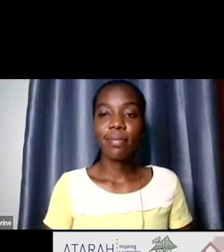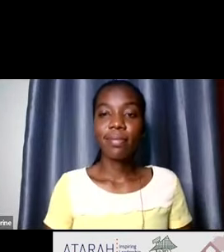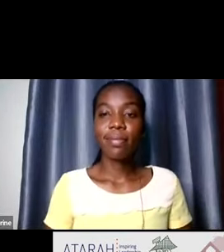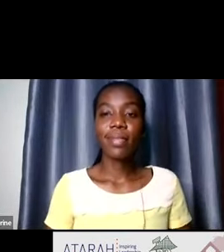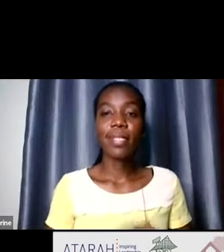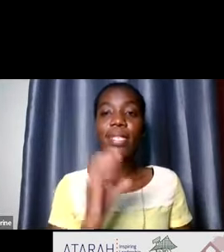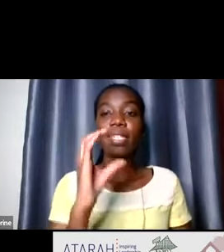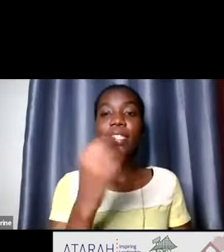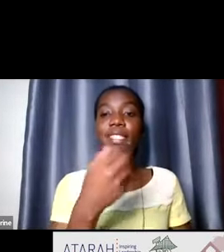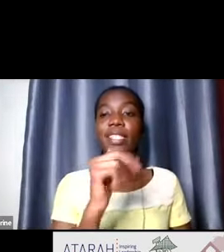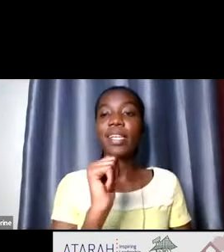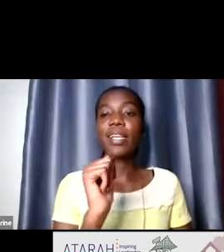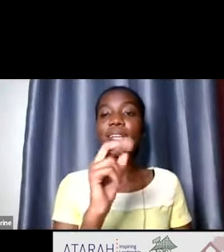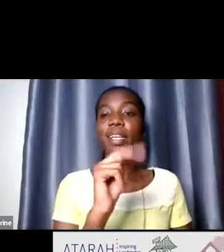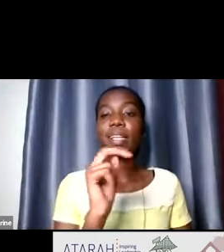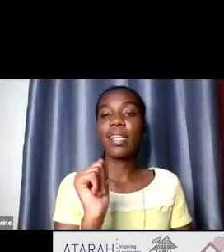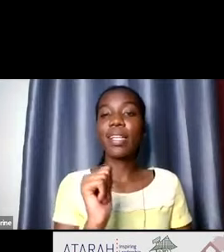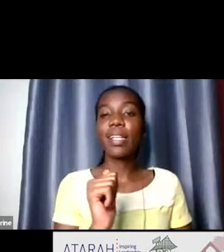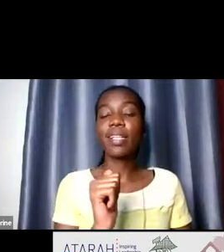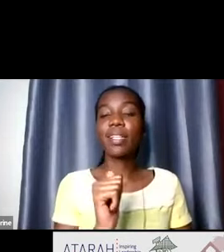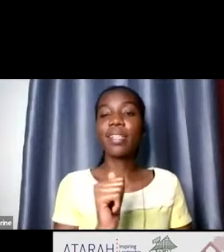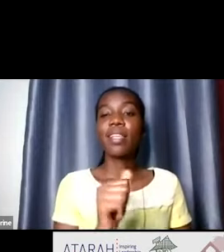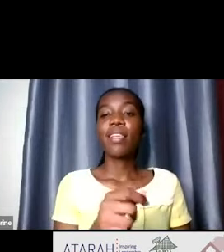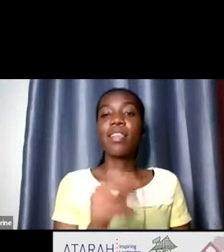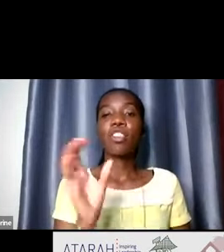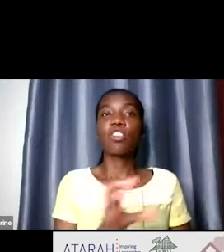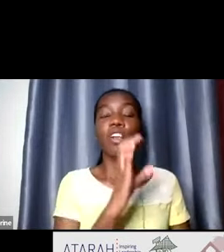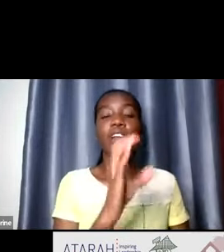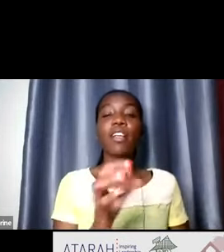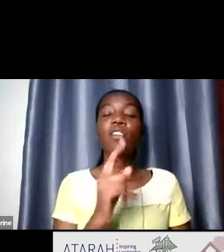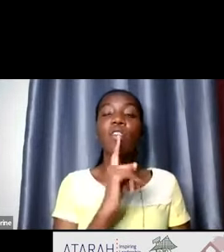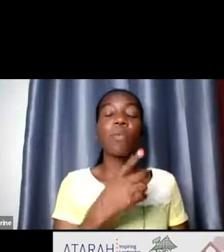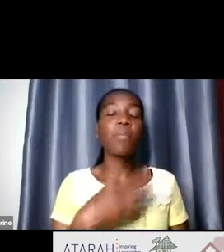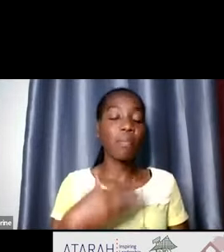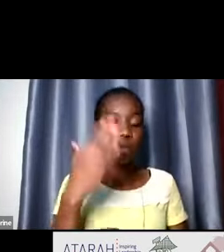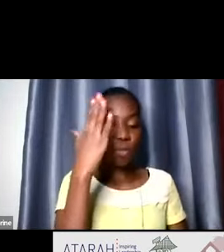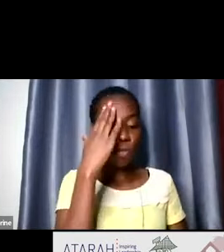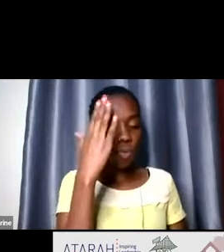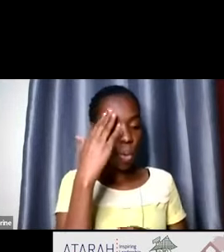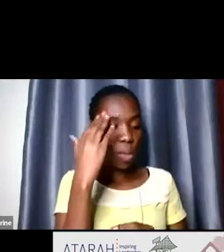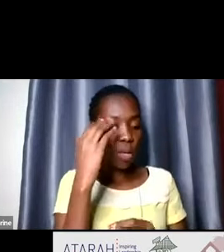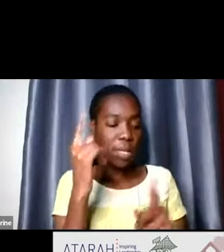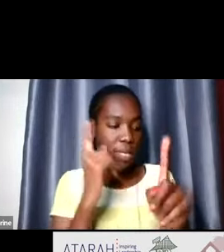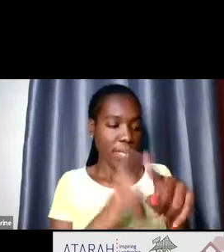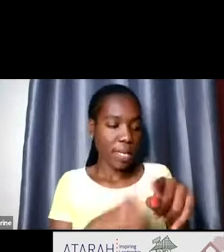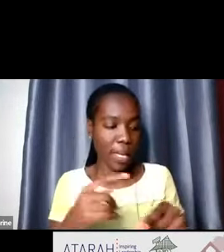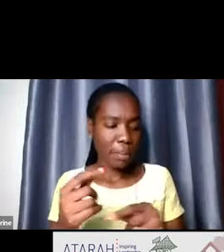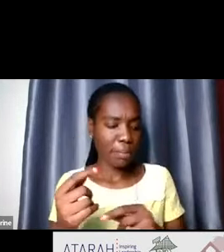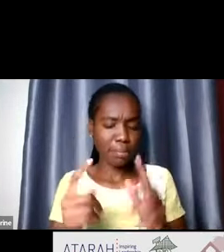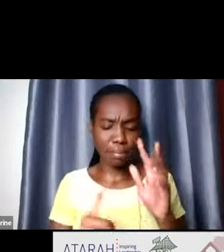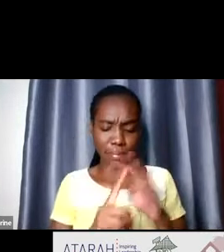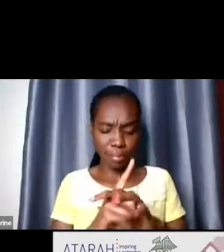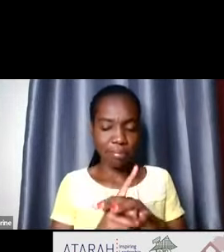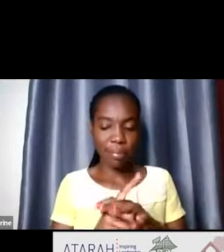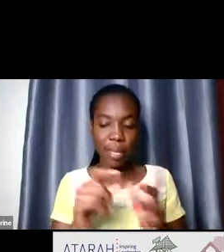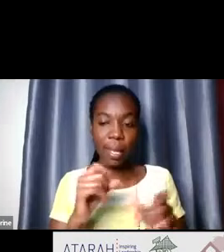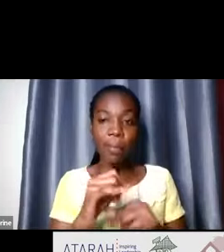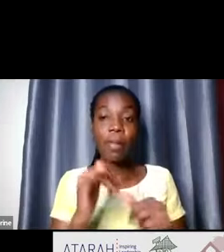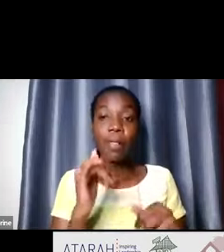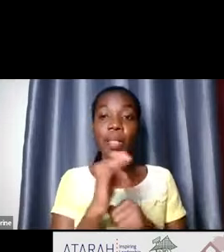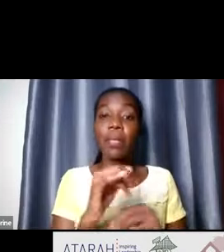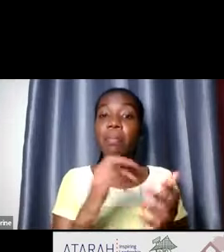Changa. I would recommend that when it comes to liquor, Changa, that is not a good